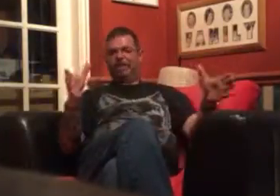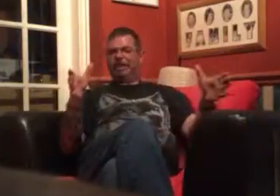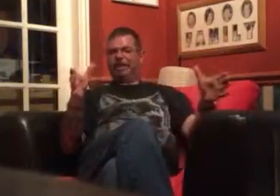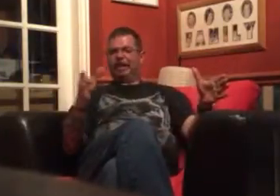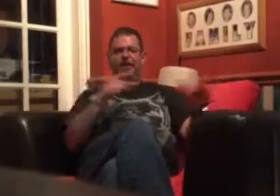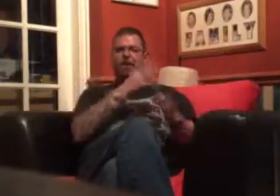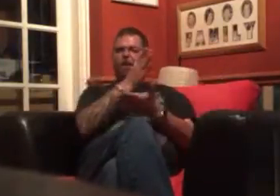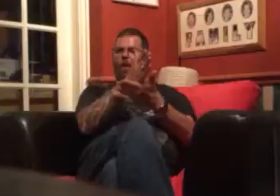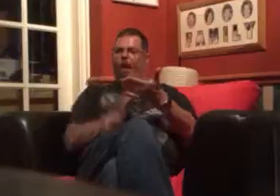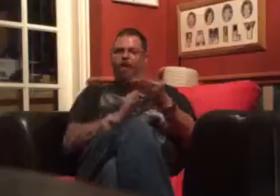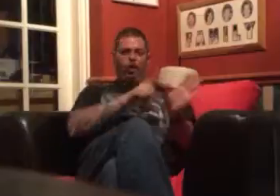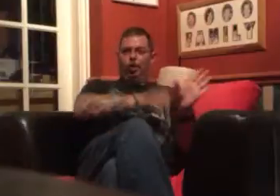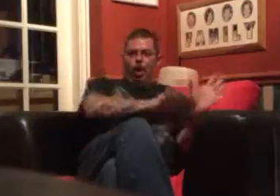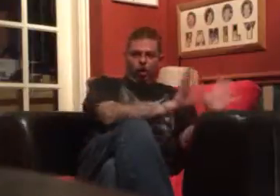cohort of colleagues,